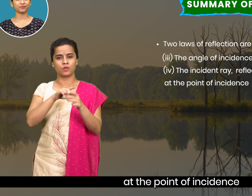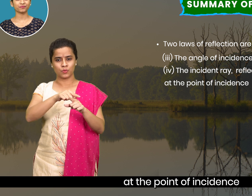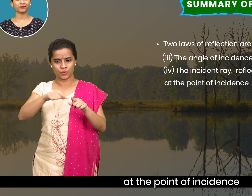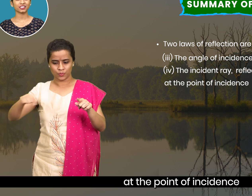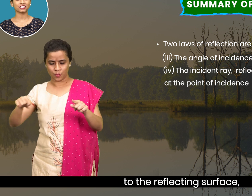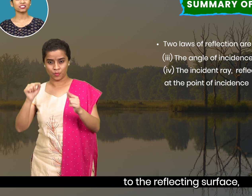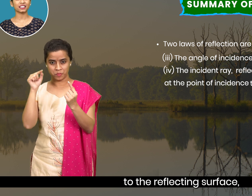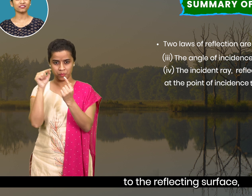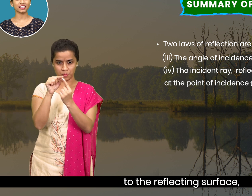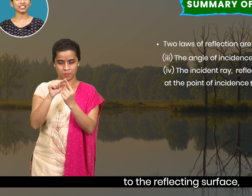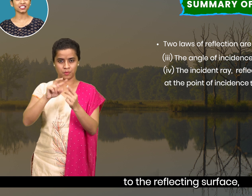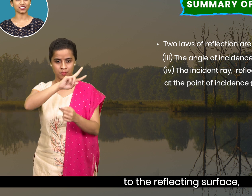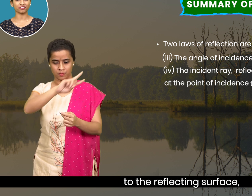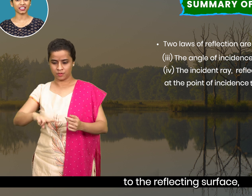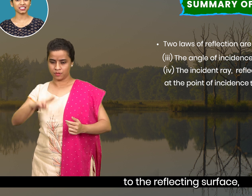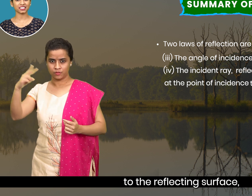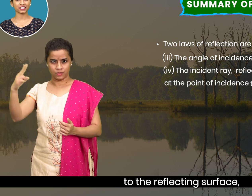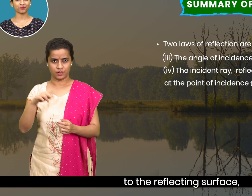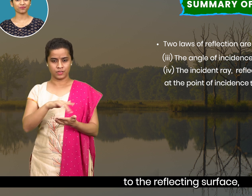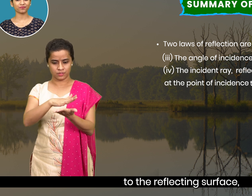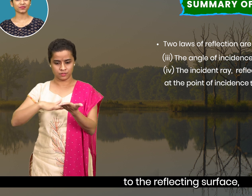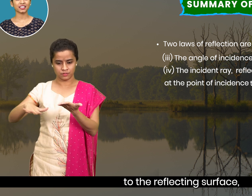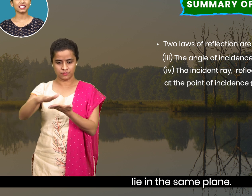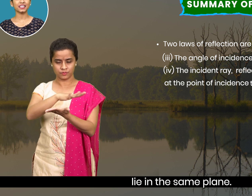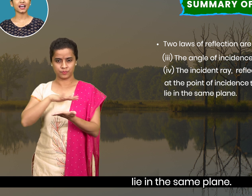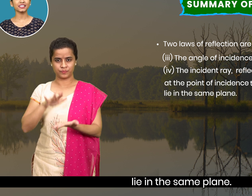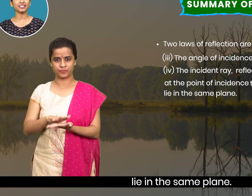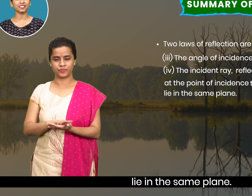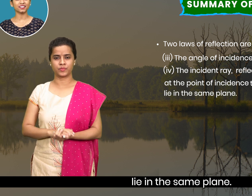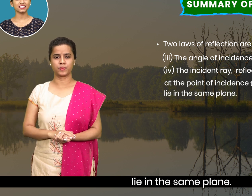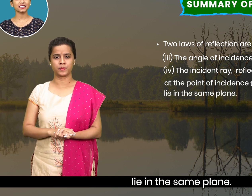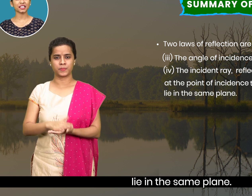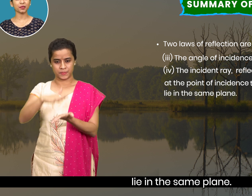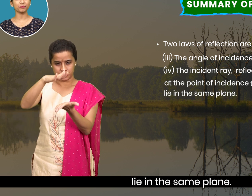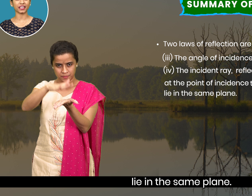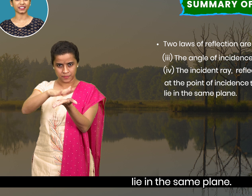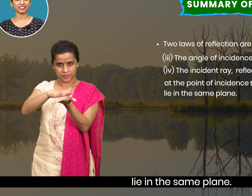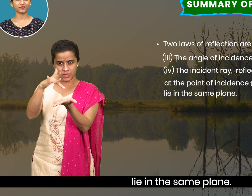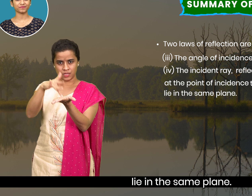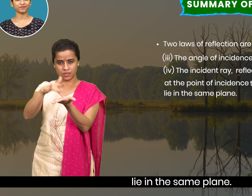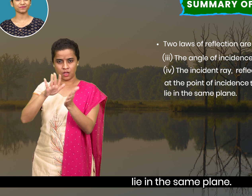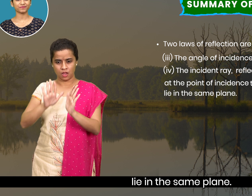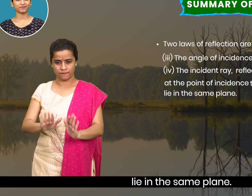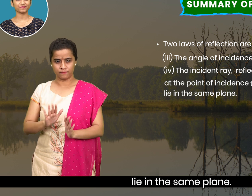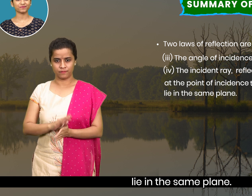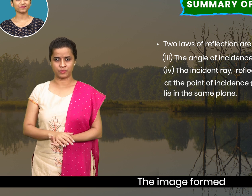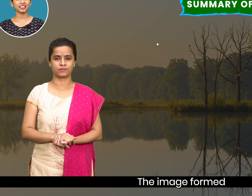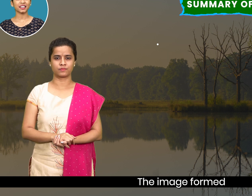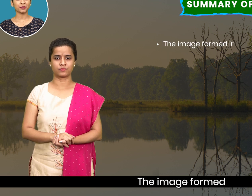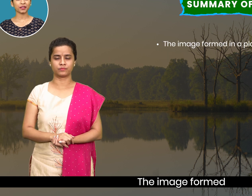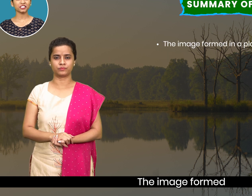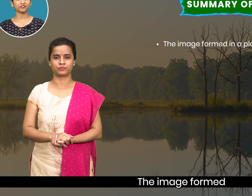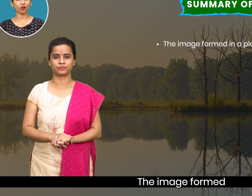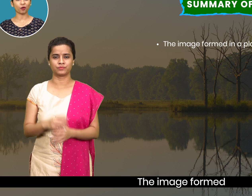incidence to the reflecting surface lie in the same plane.